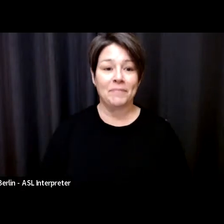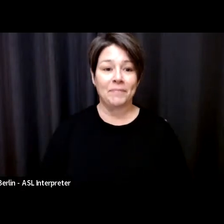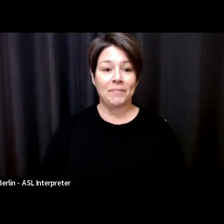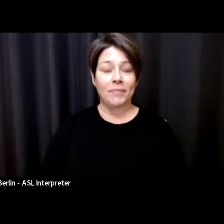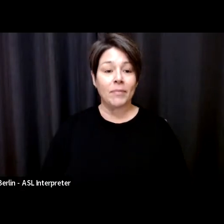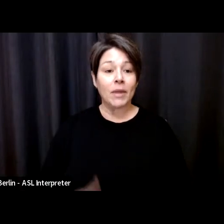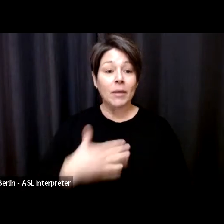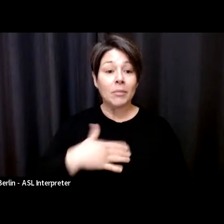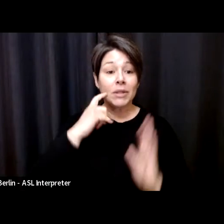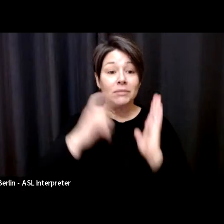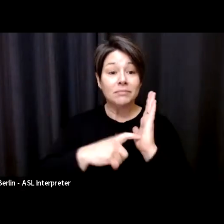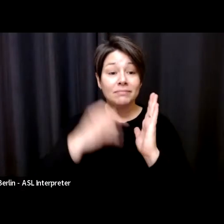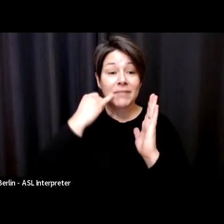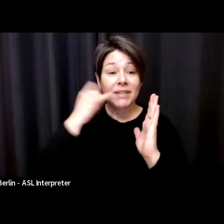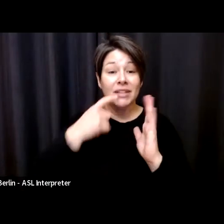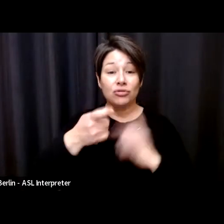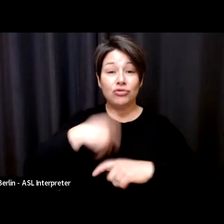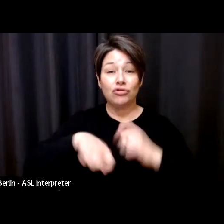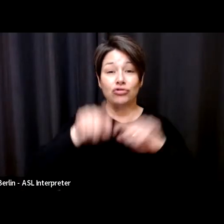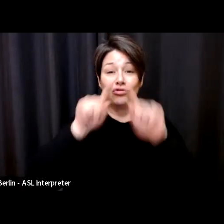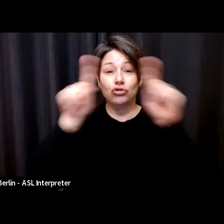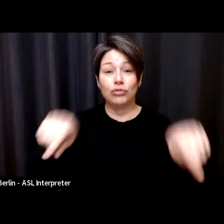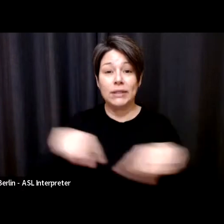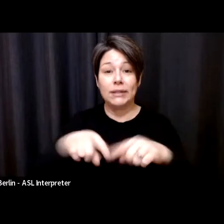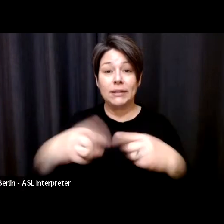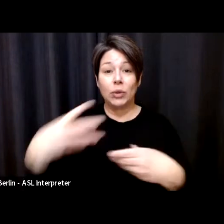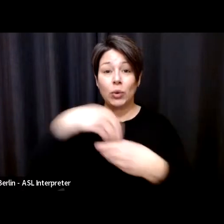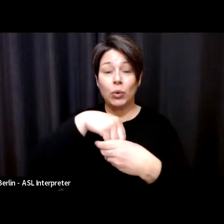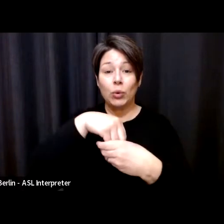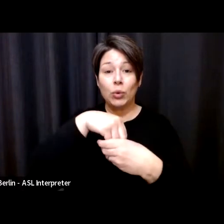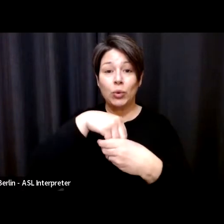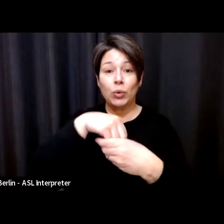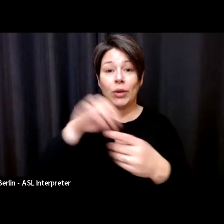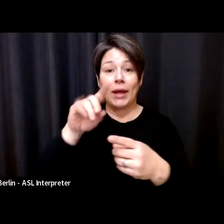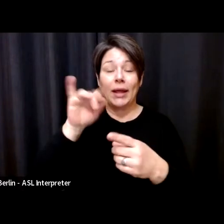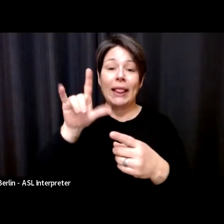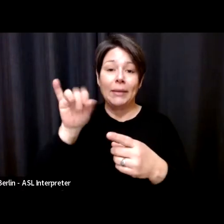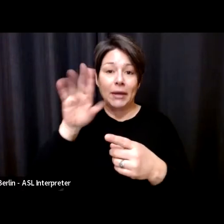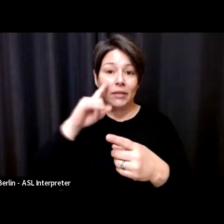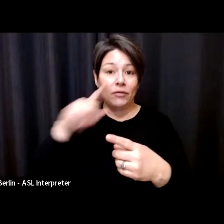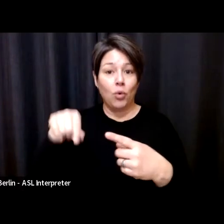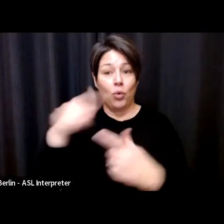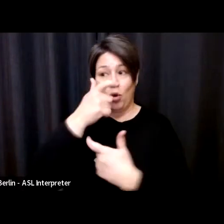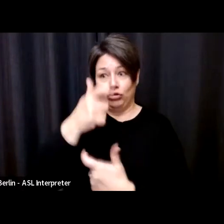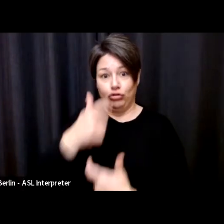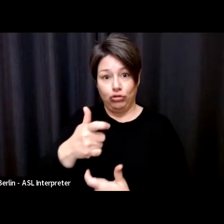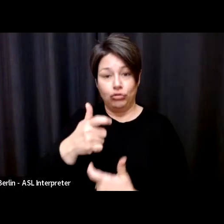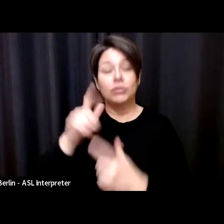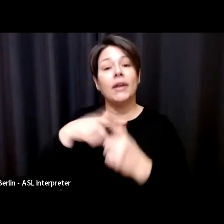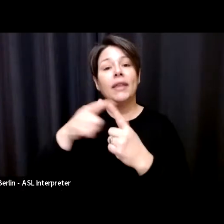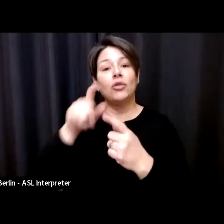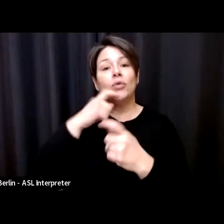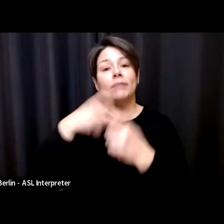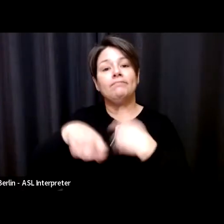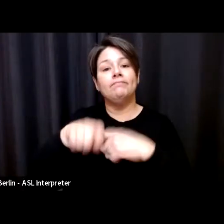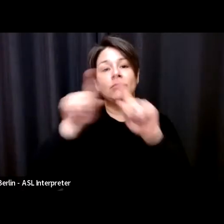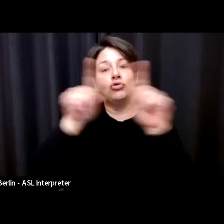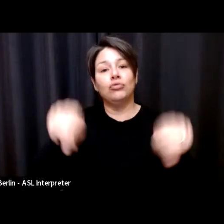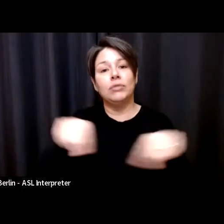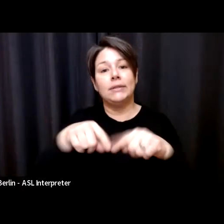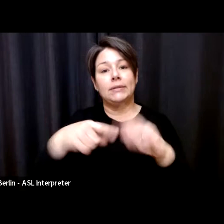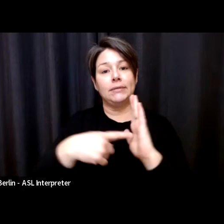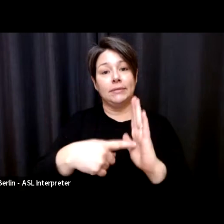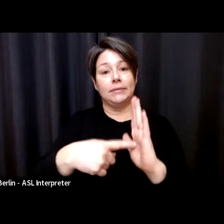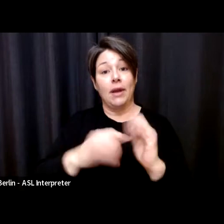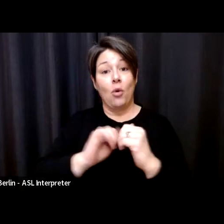Please note that if you need to change your screen to include Libby as you watch, you can adjust the screen display mode